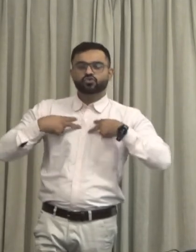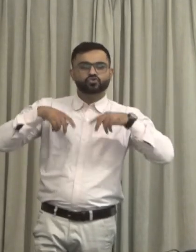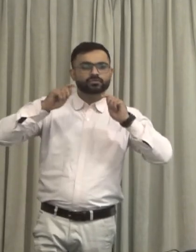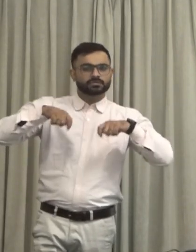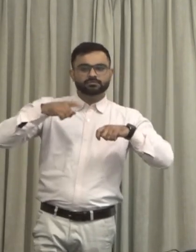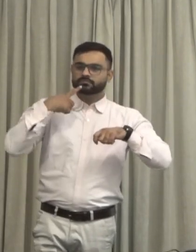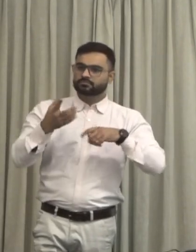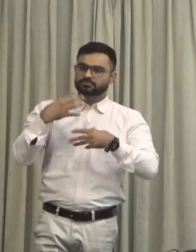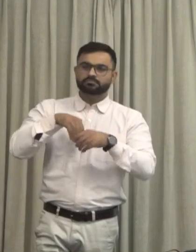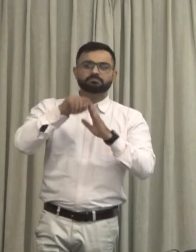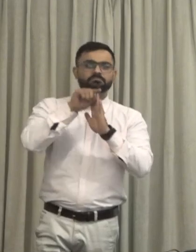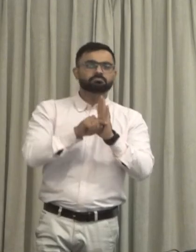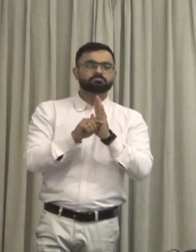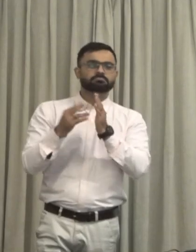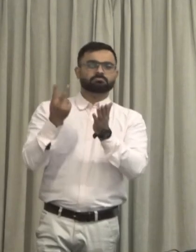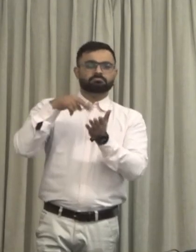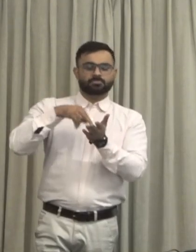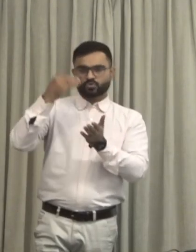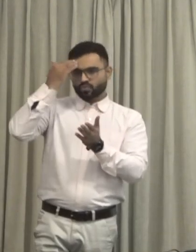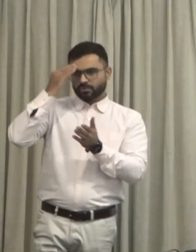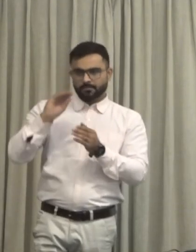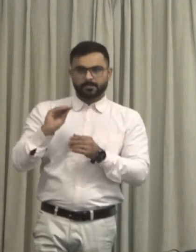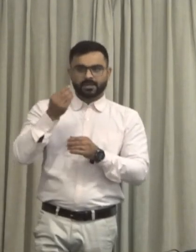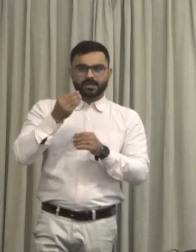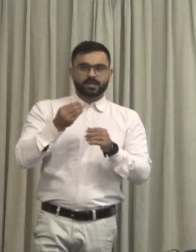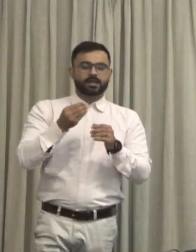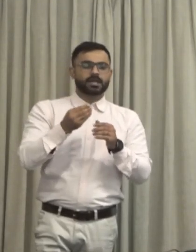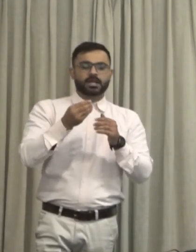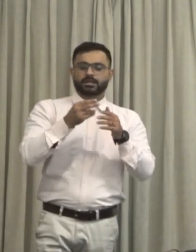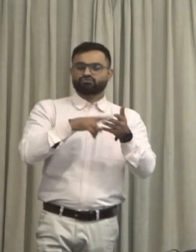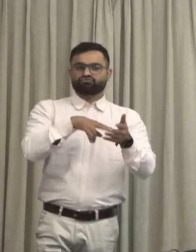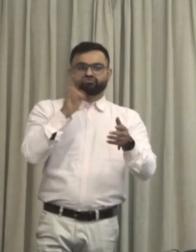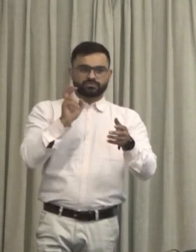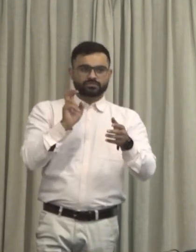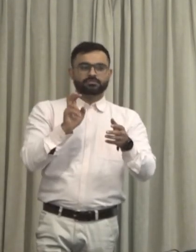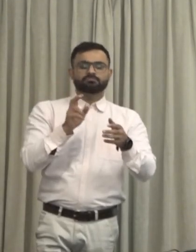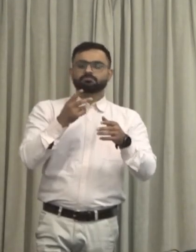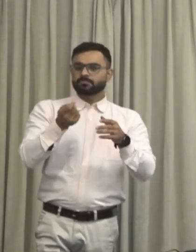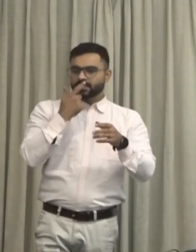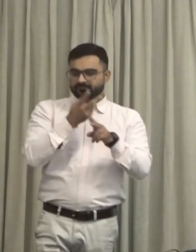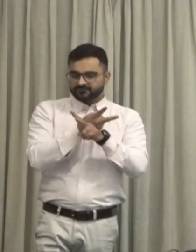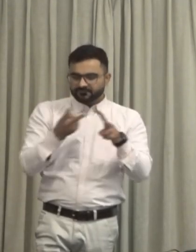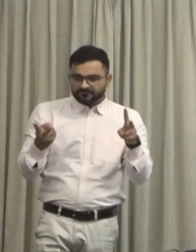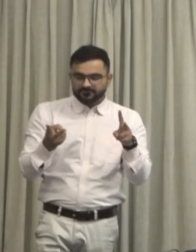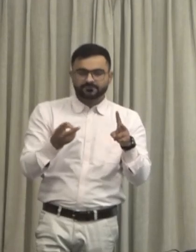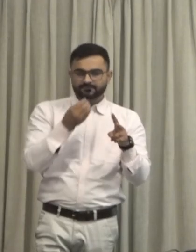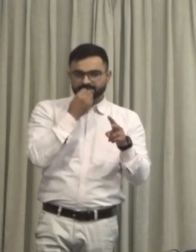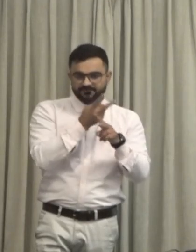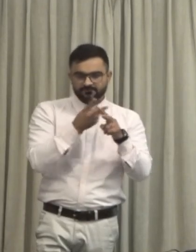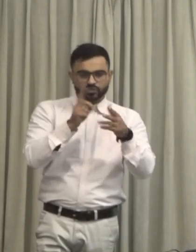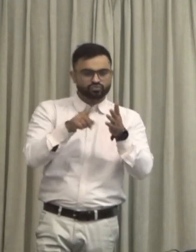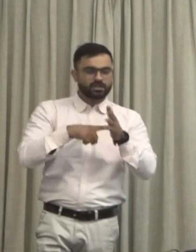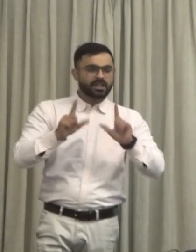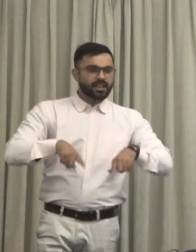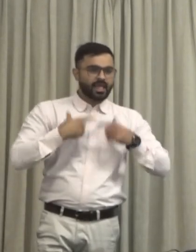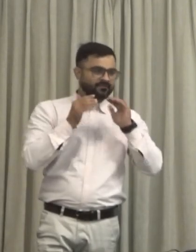to take a principled stand on recognizing that withdrawing this kind of artificial nutrition and hydration was a form of withdrawal of